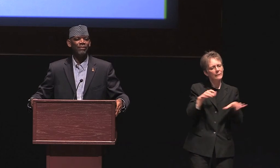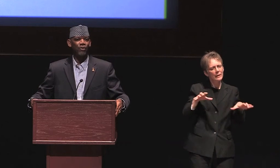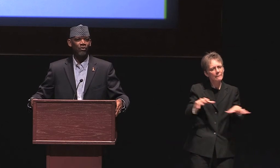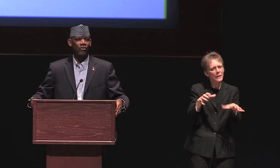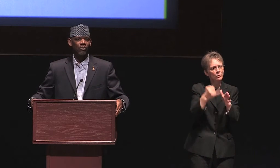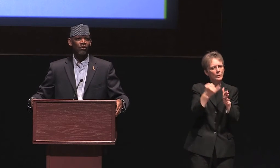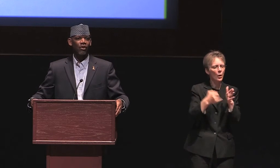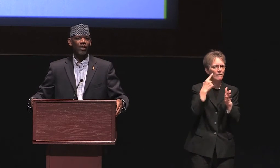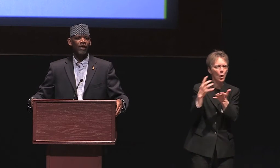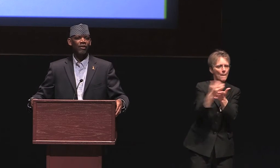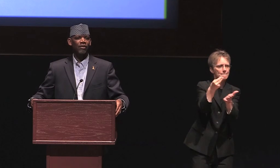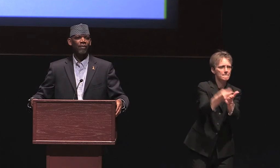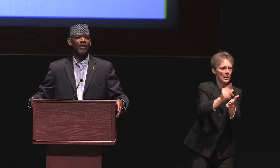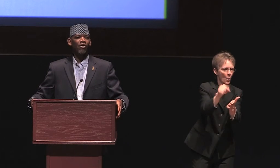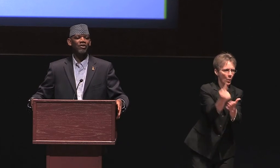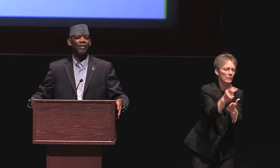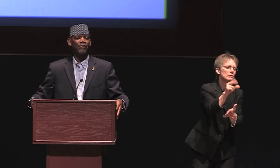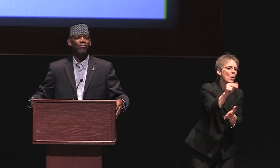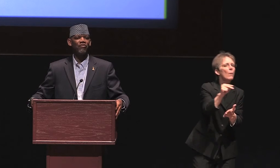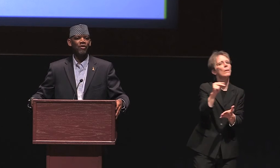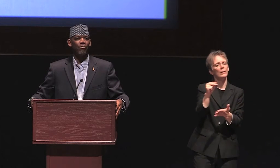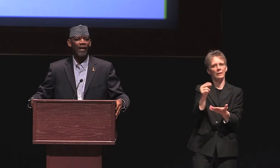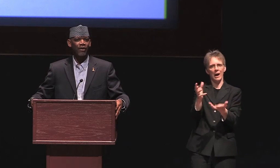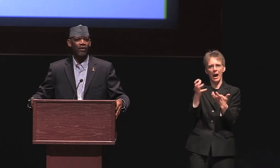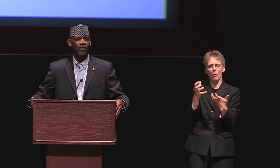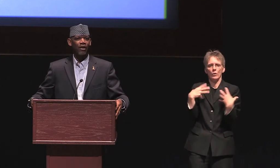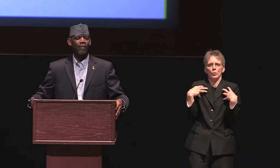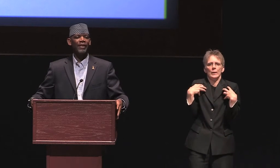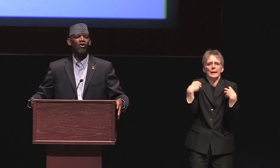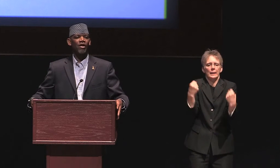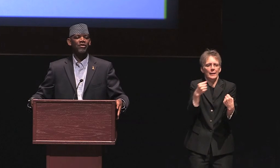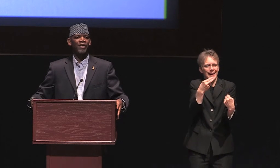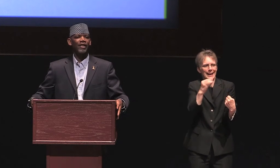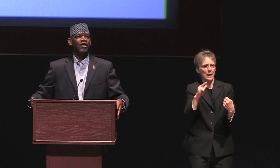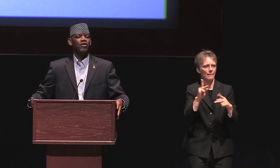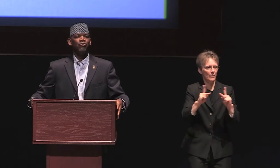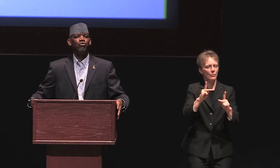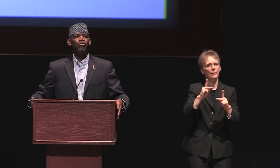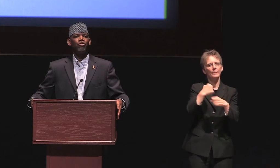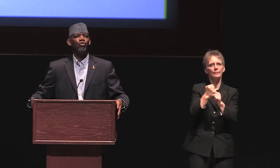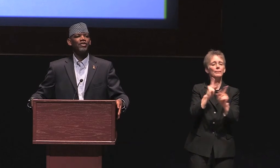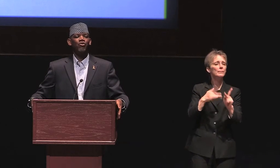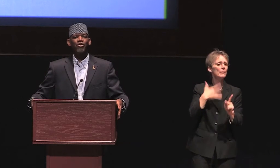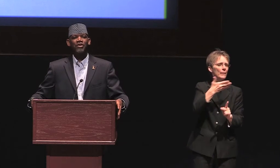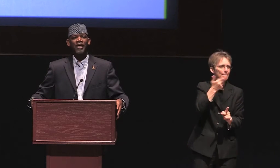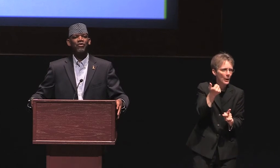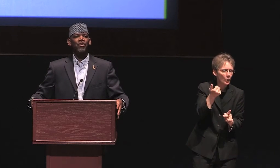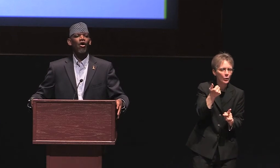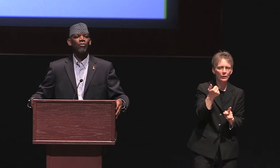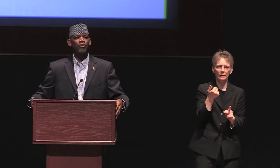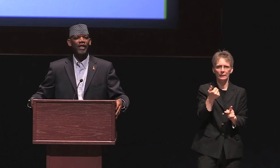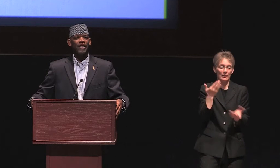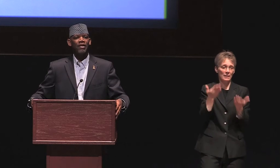heal people, okay? I'm making art to make people feel better. I'm making art so that you went to work today